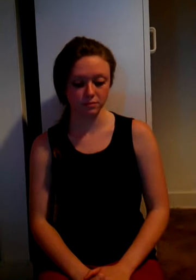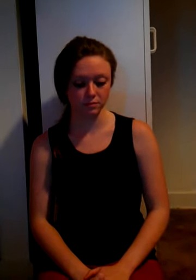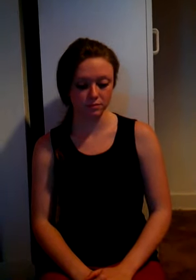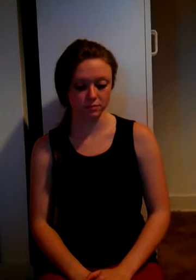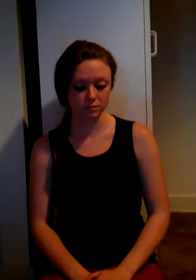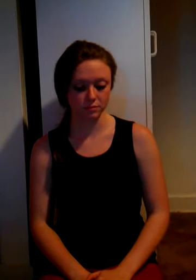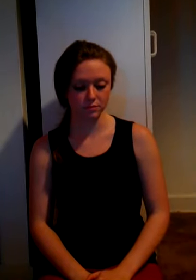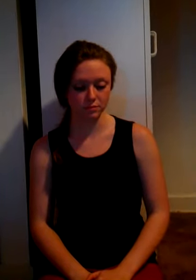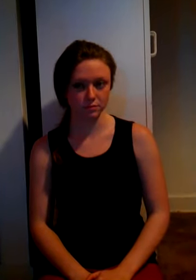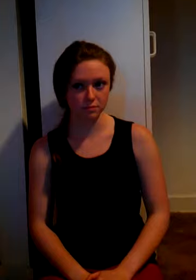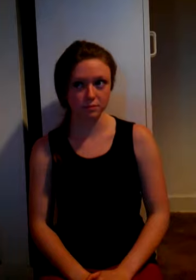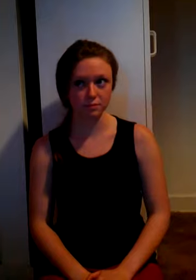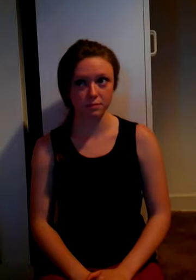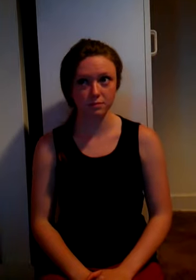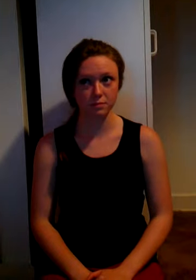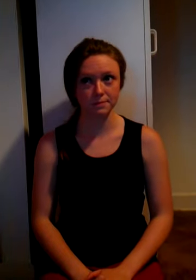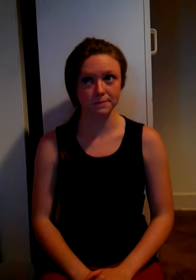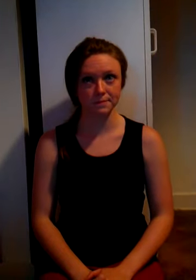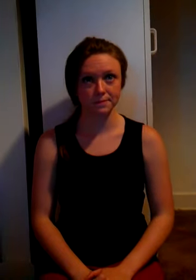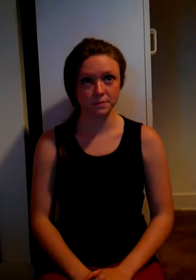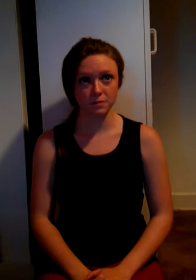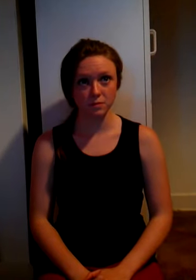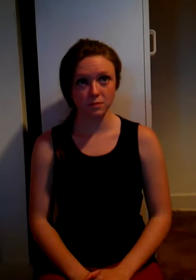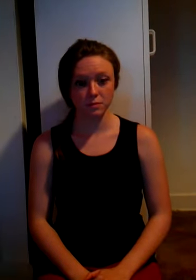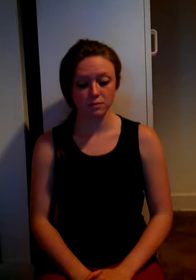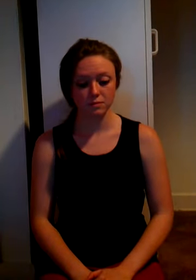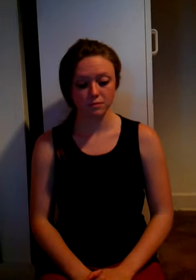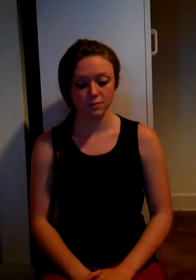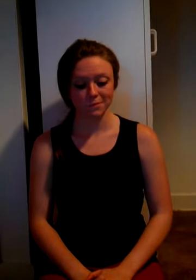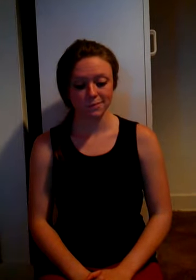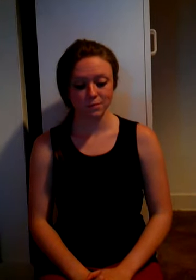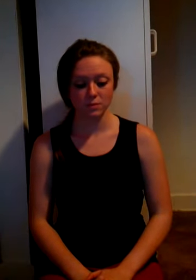Wished. Oh, does that make more sense? Giant. Does this look like giant?